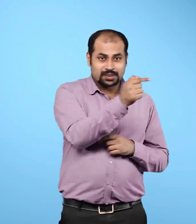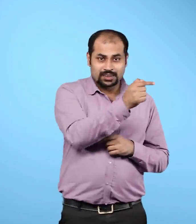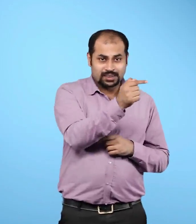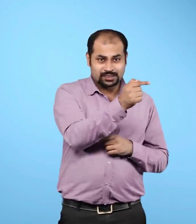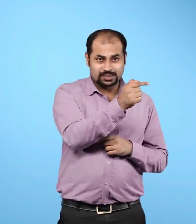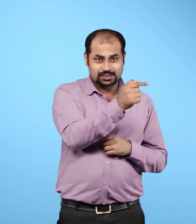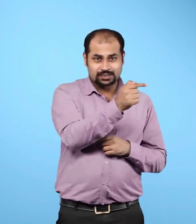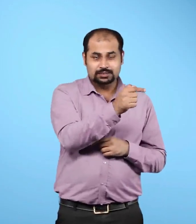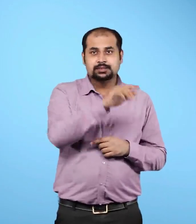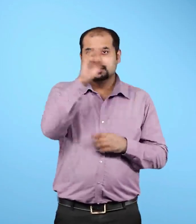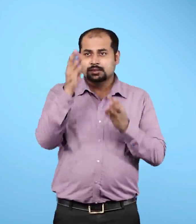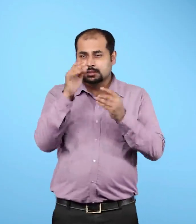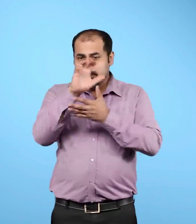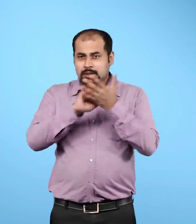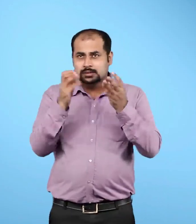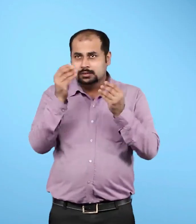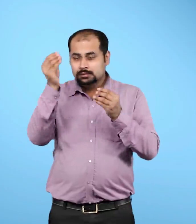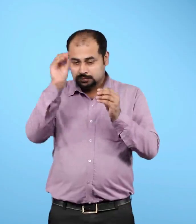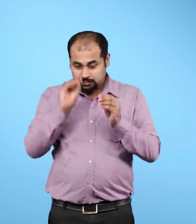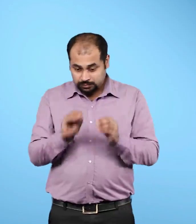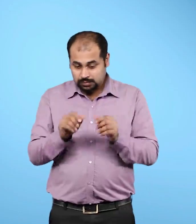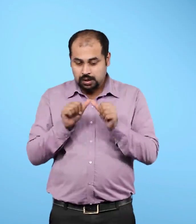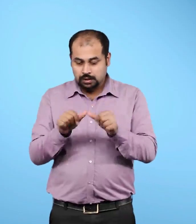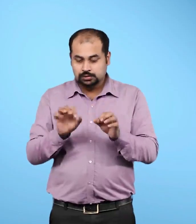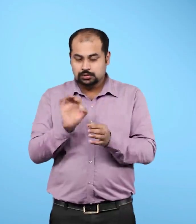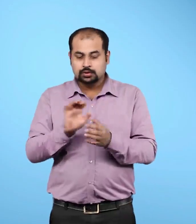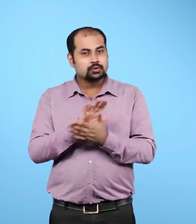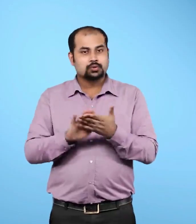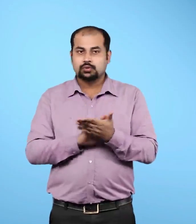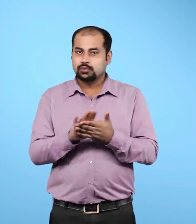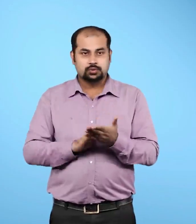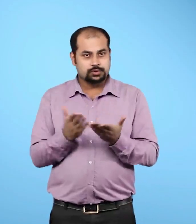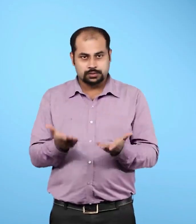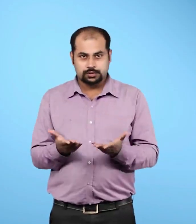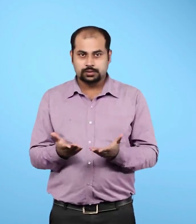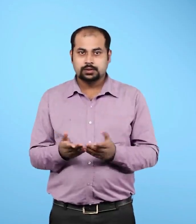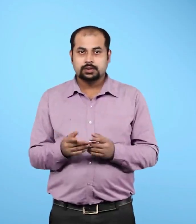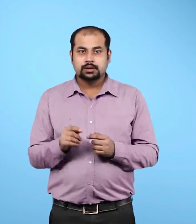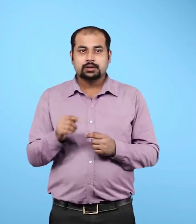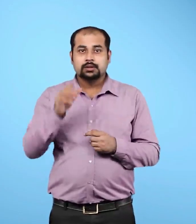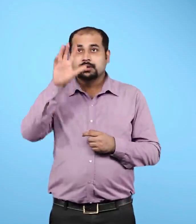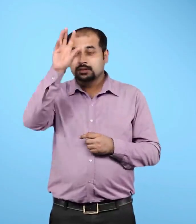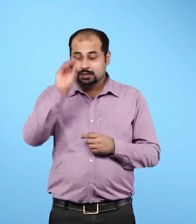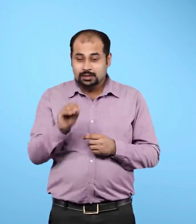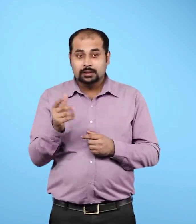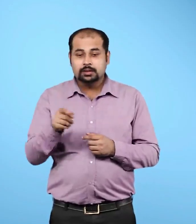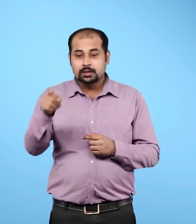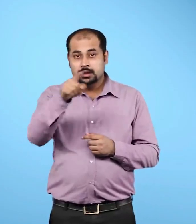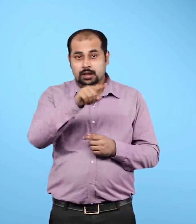there is minus sign in front of 1. Row 3 has space in both columns